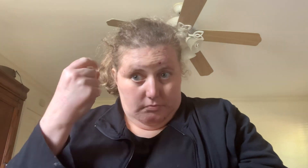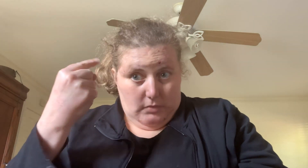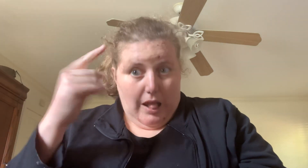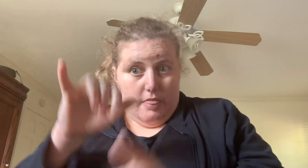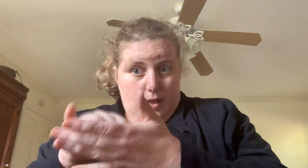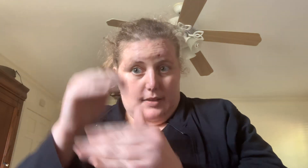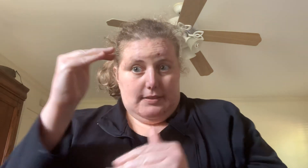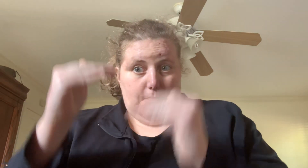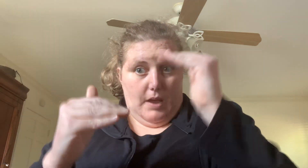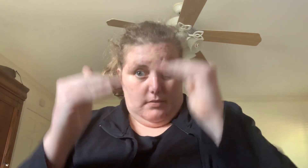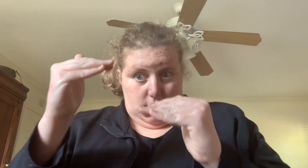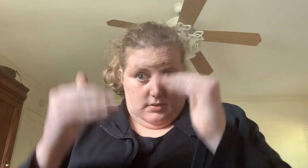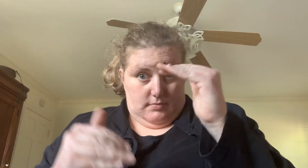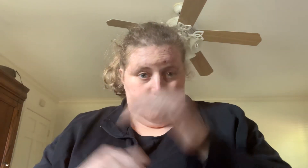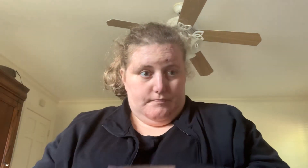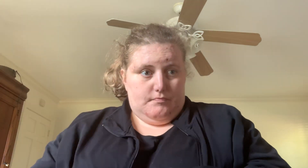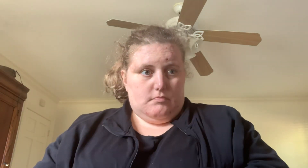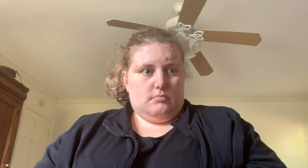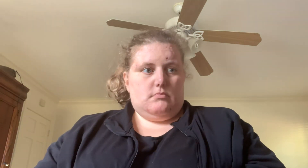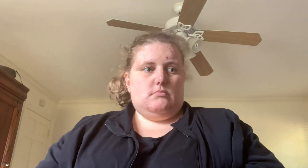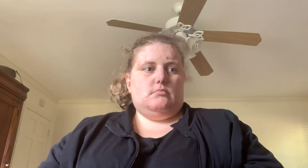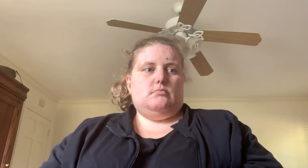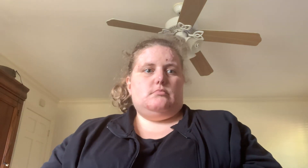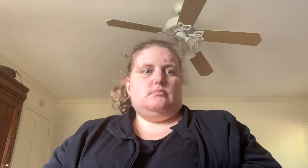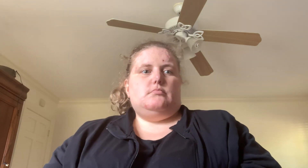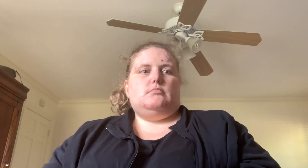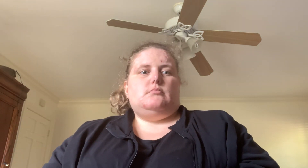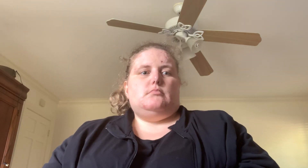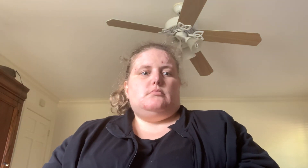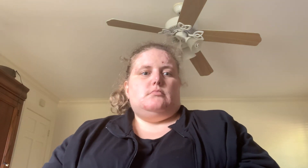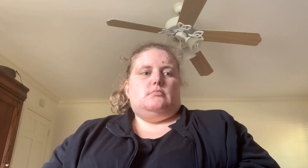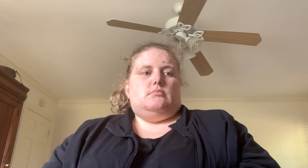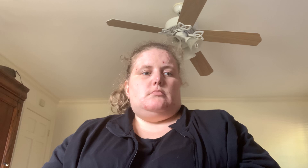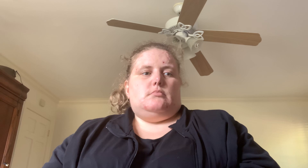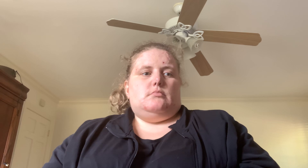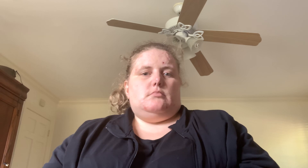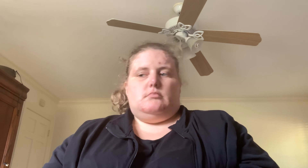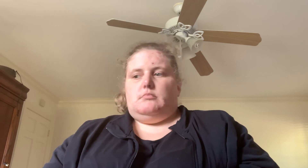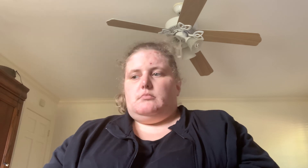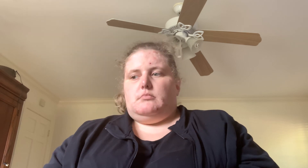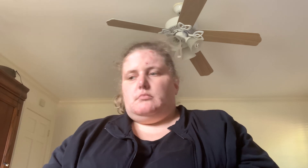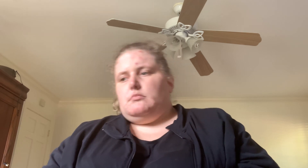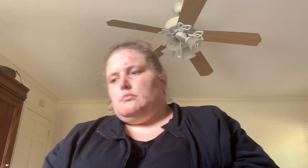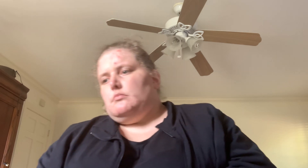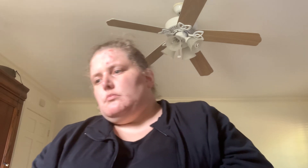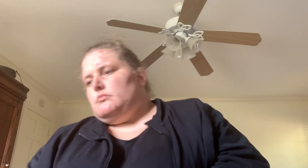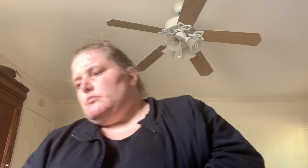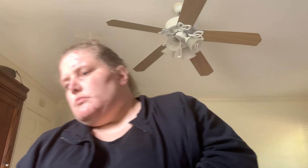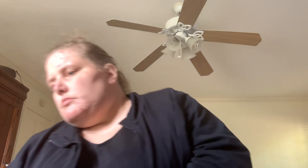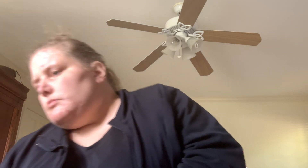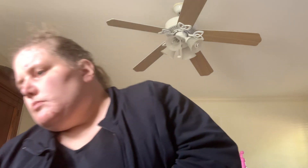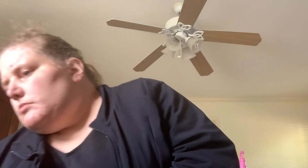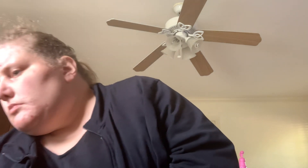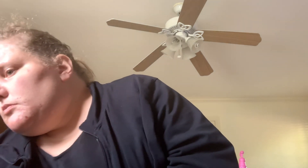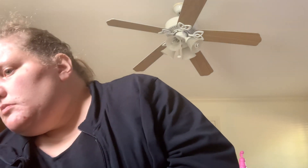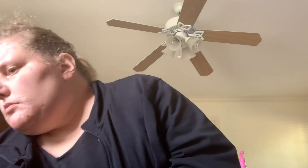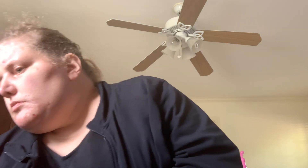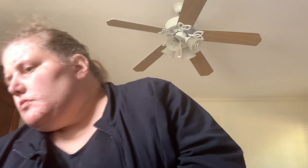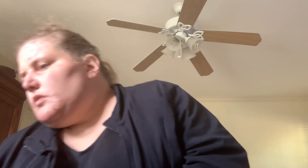you what happens when we're given grams and we want to know the moles. Then I'll do one more with this same reaction where we're given